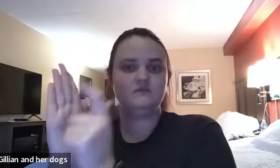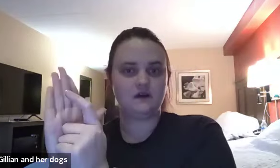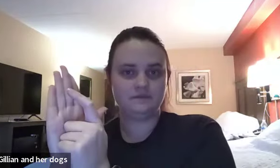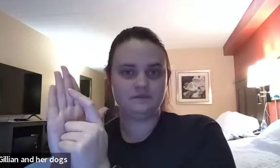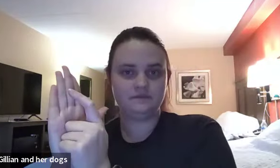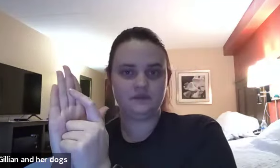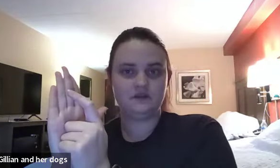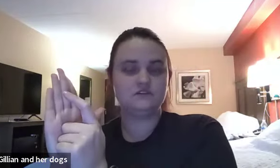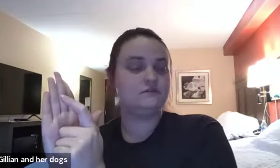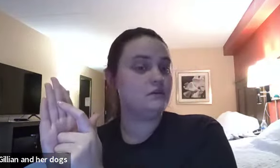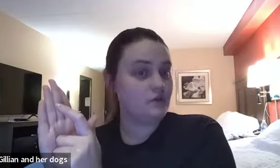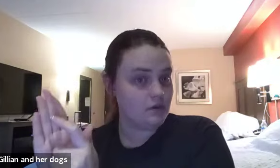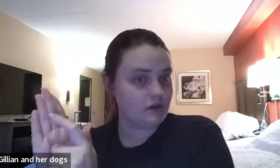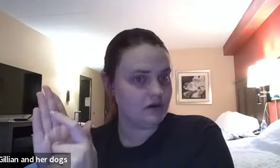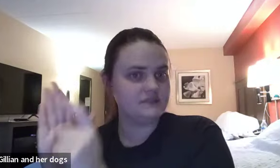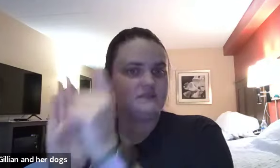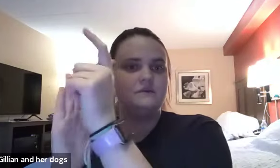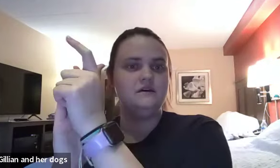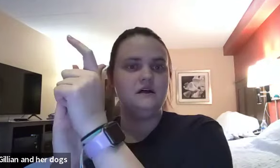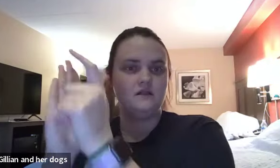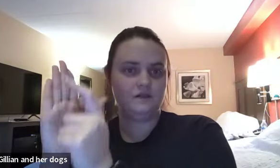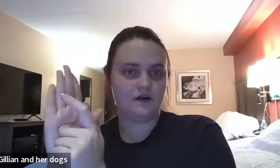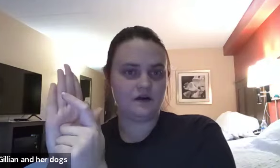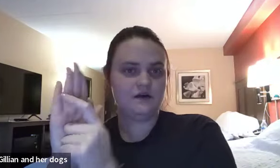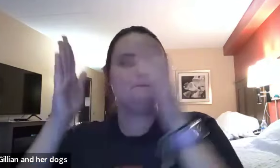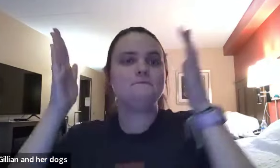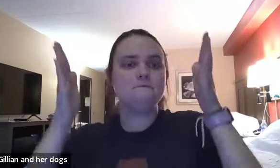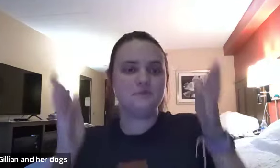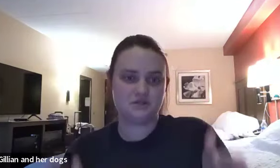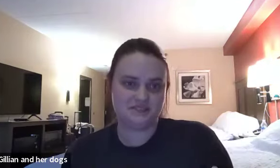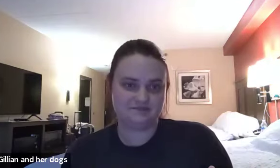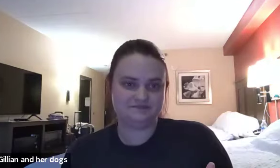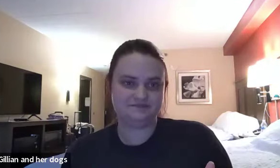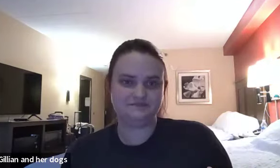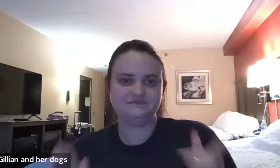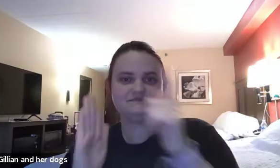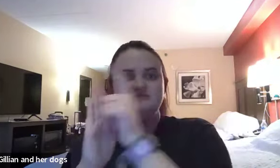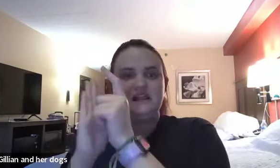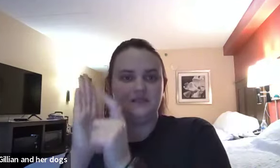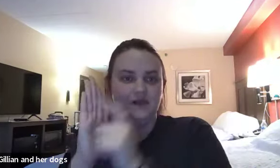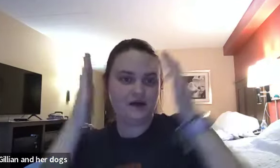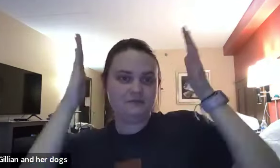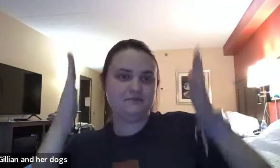Law. So for lawyer, it's going to be law person. Law